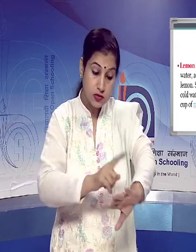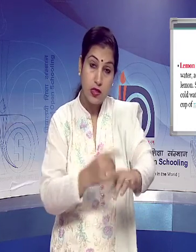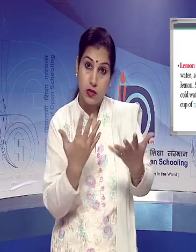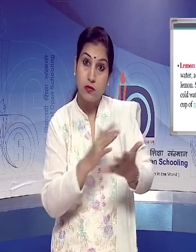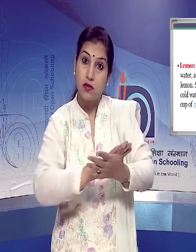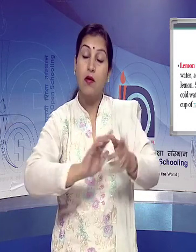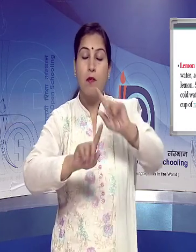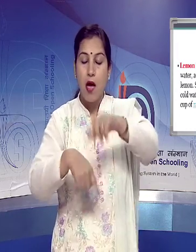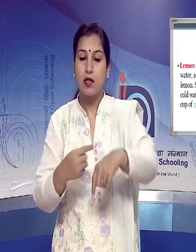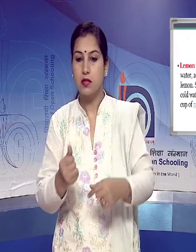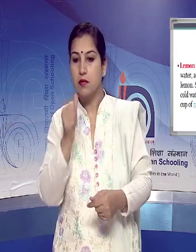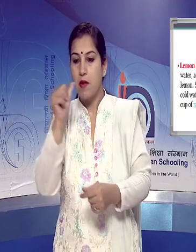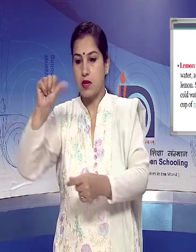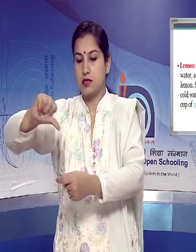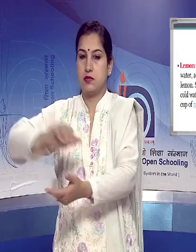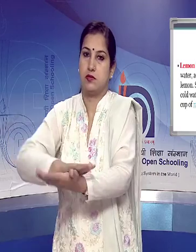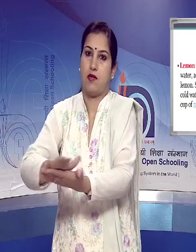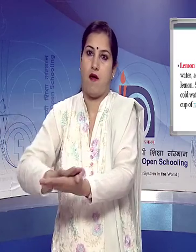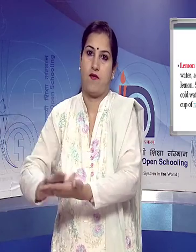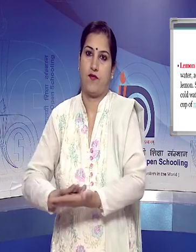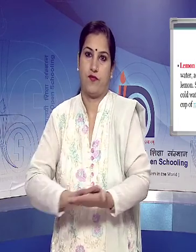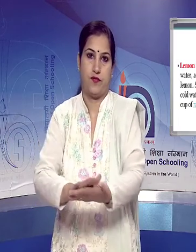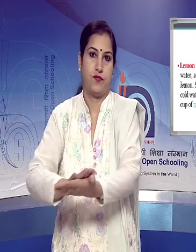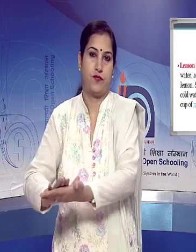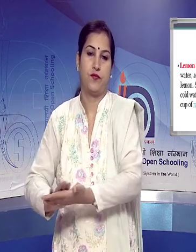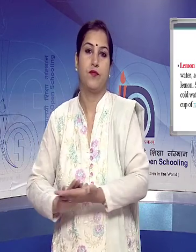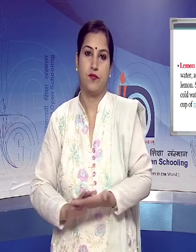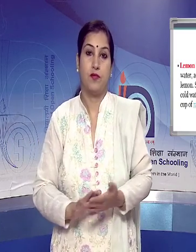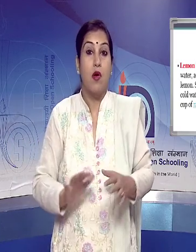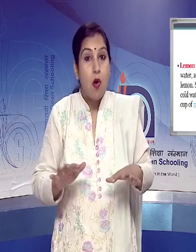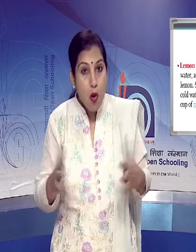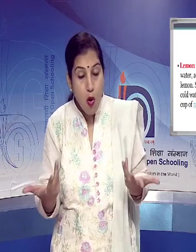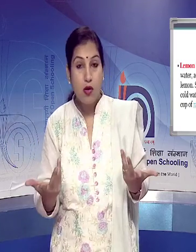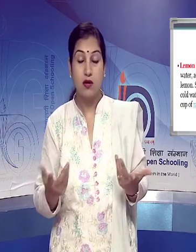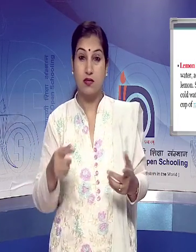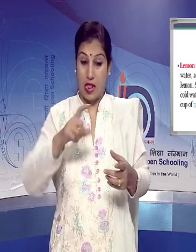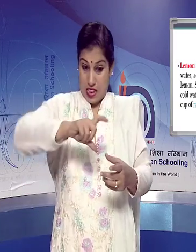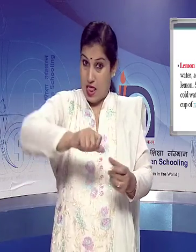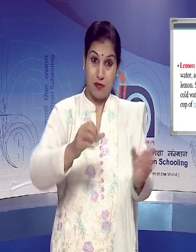lemon with 1/4 cup of raw apple cider